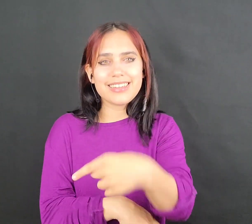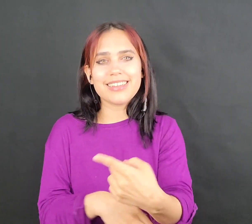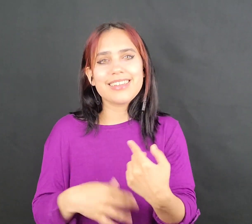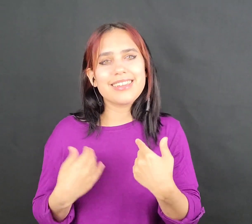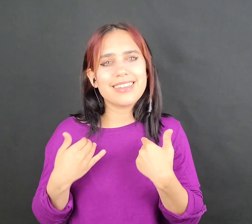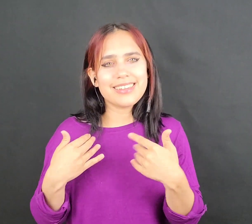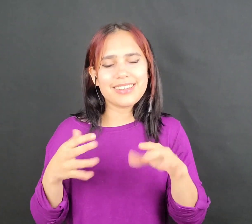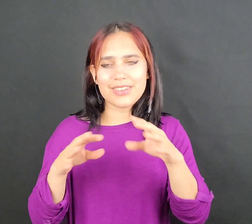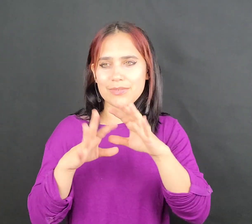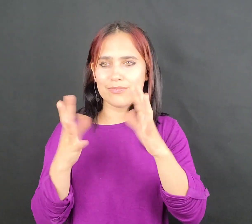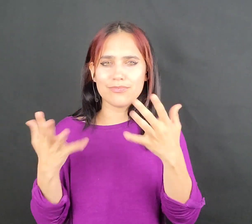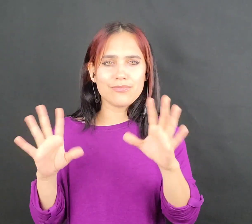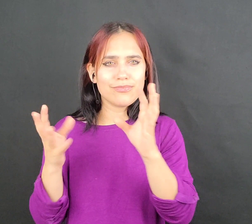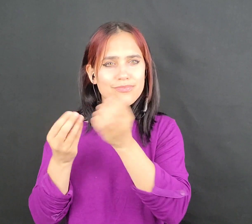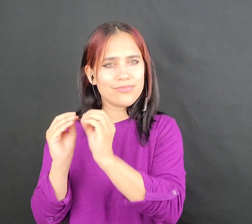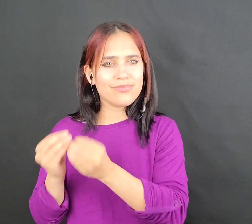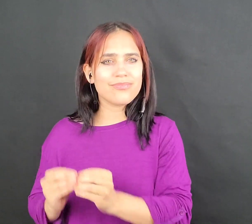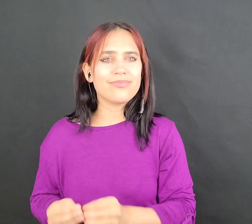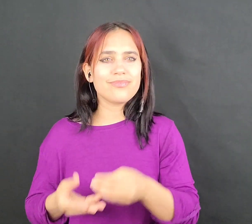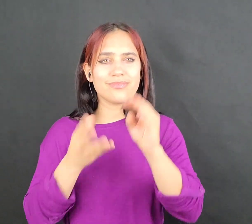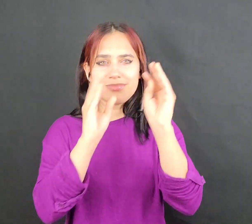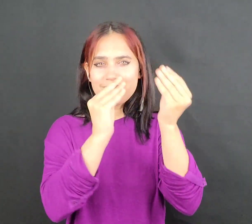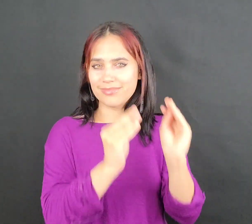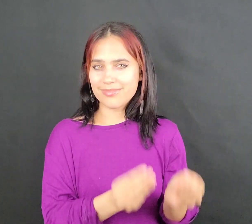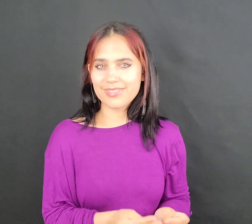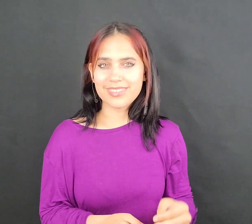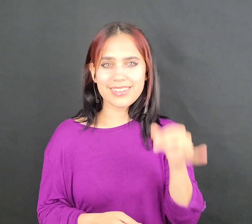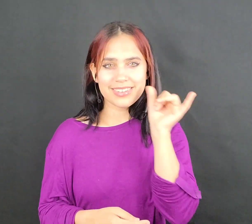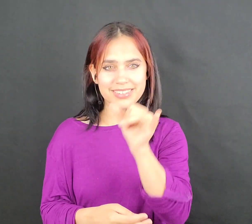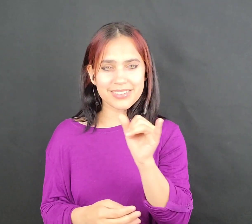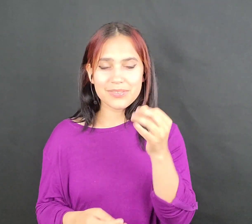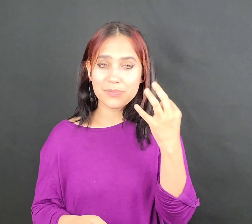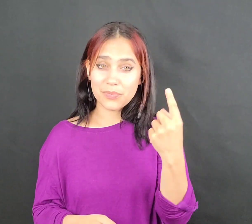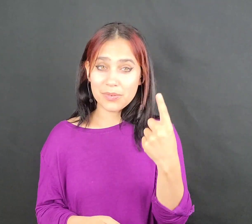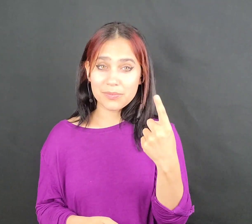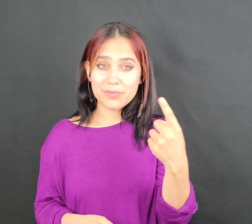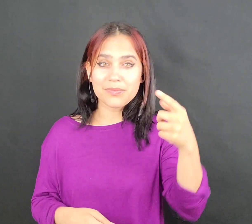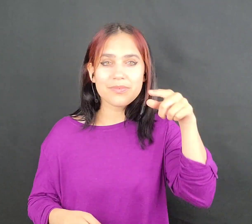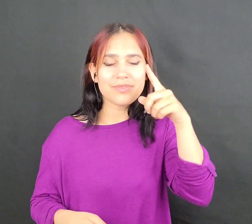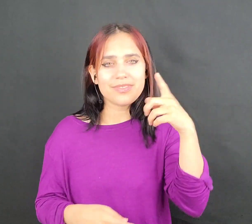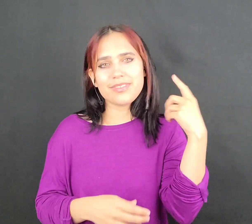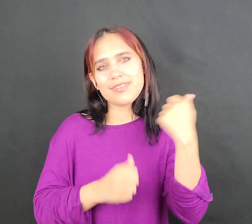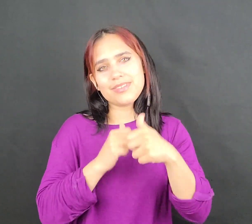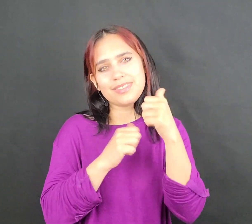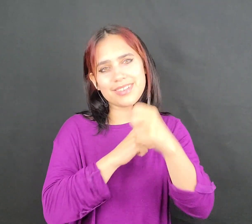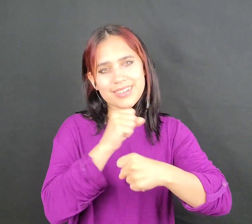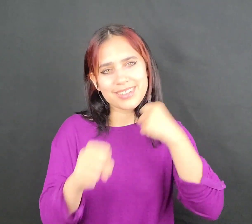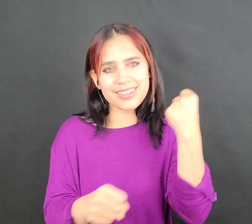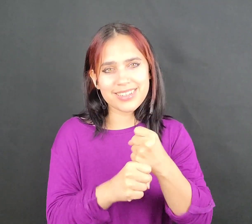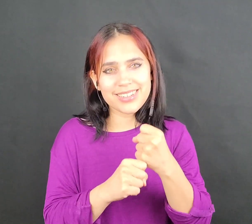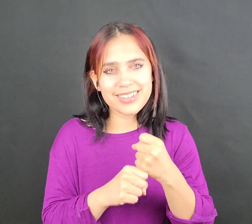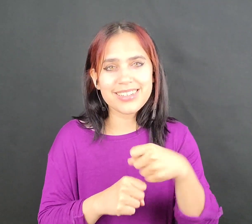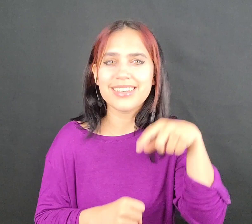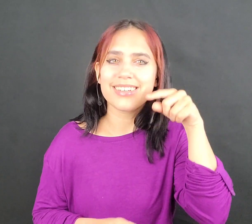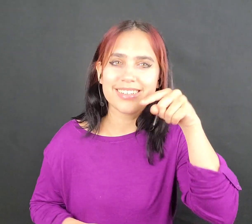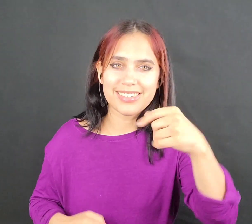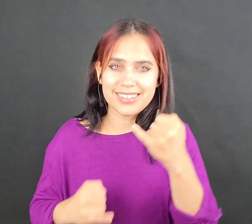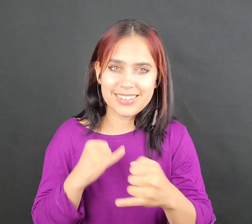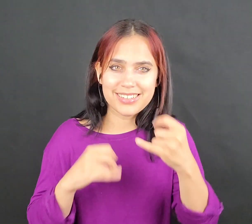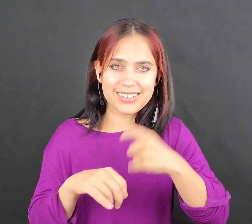growth rate is 0.13 millimeters a year. The quickest growing stalactite are those formed by a constant supply